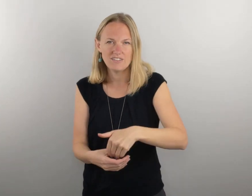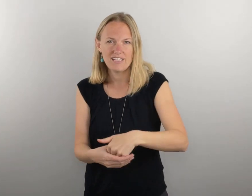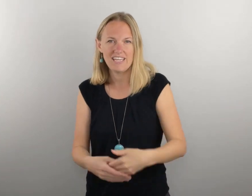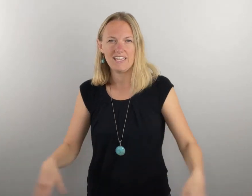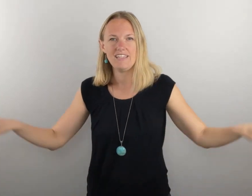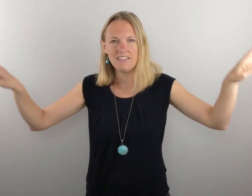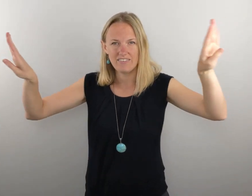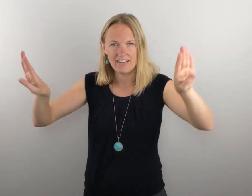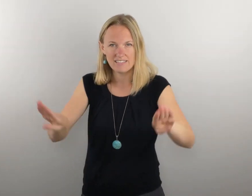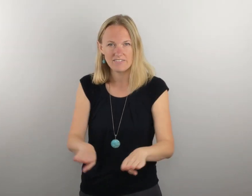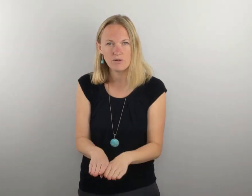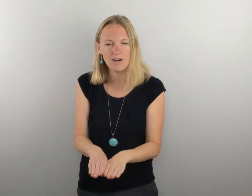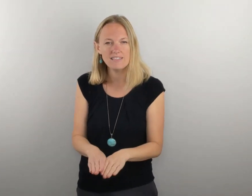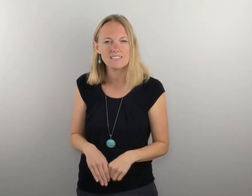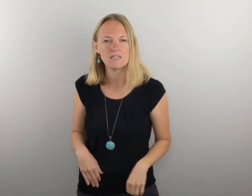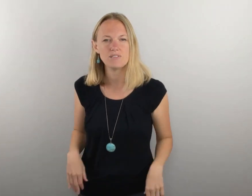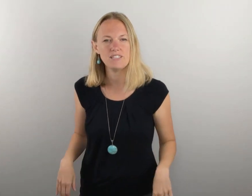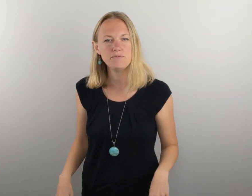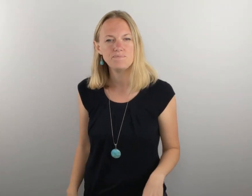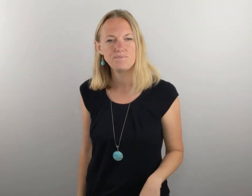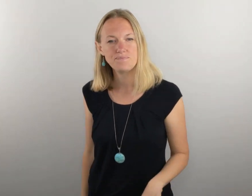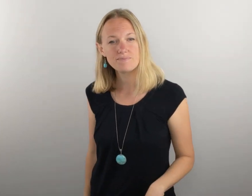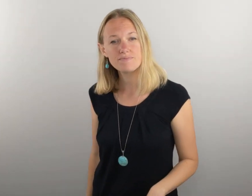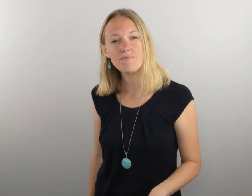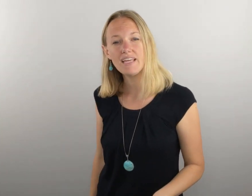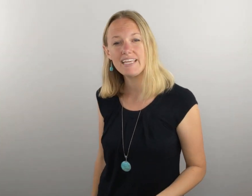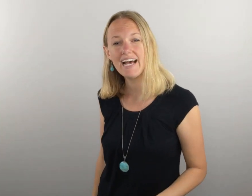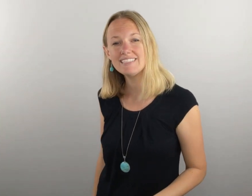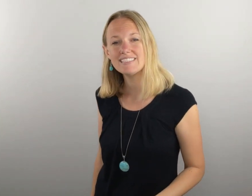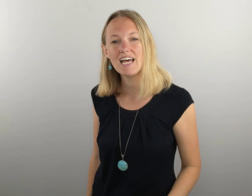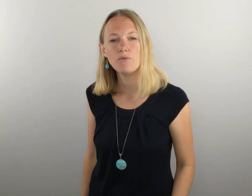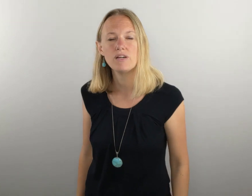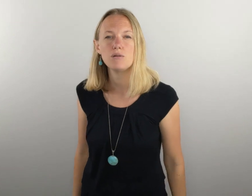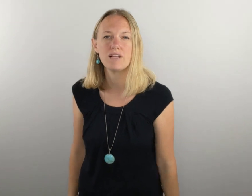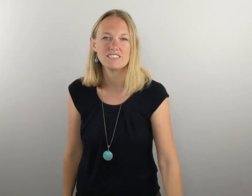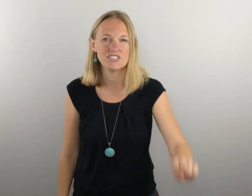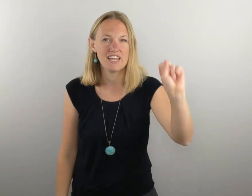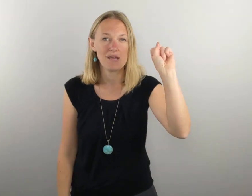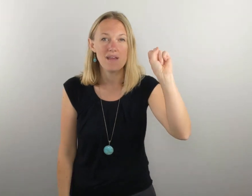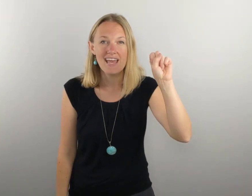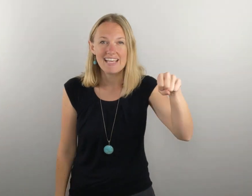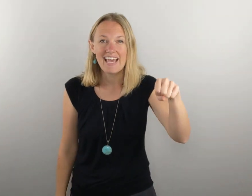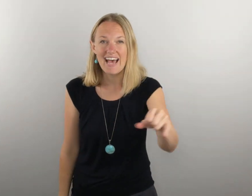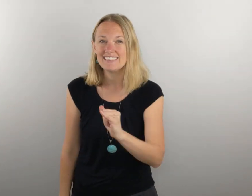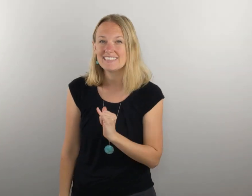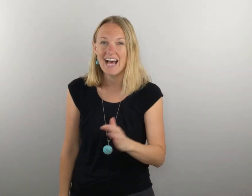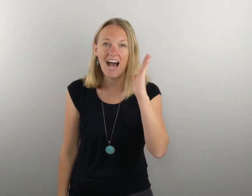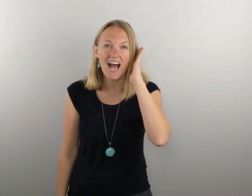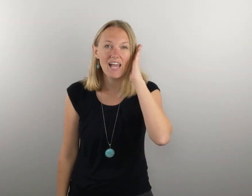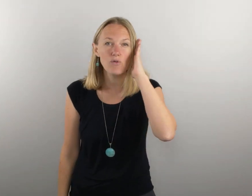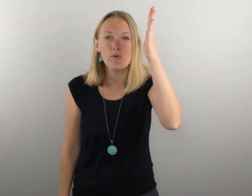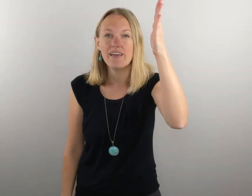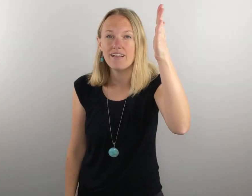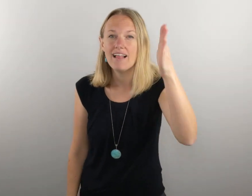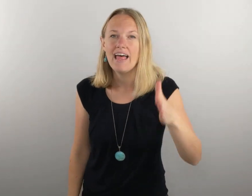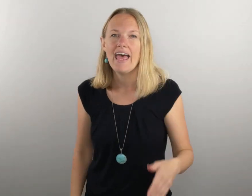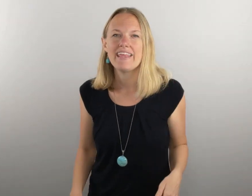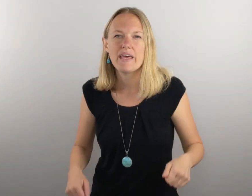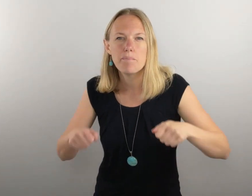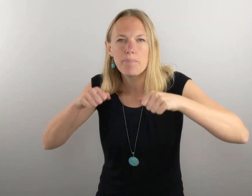do in the valley if you want. That's up to you. Yes, I will. Bless your name. Yes, I will. And then